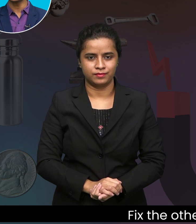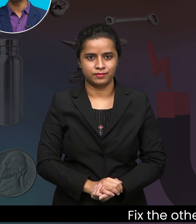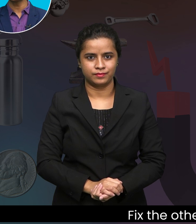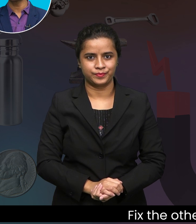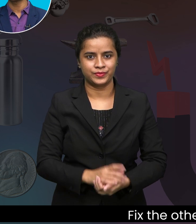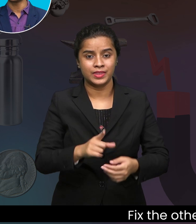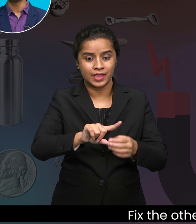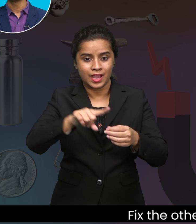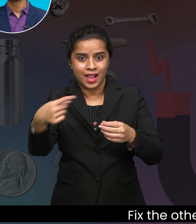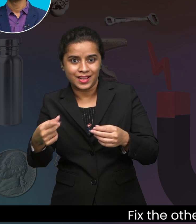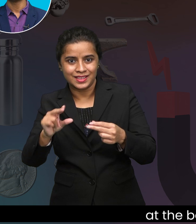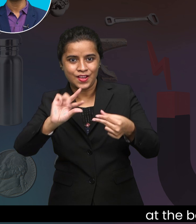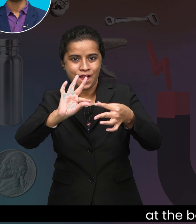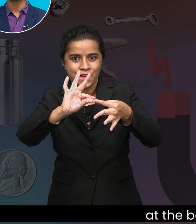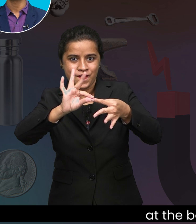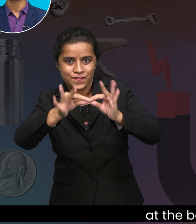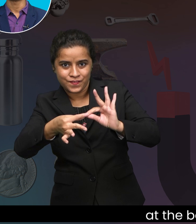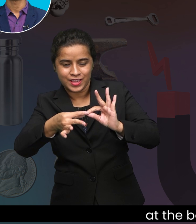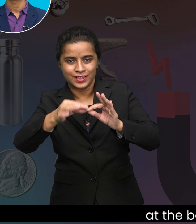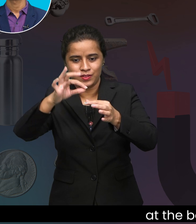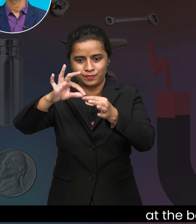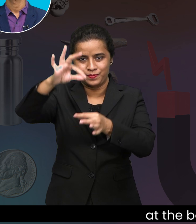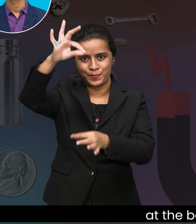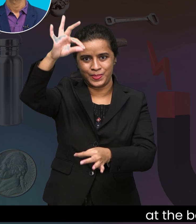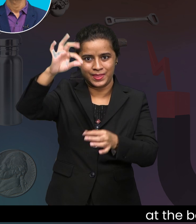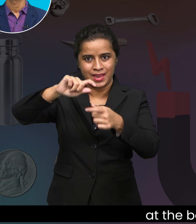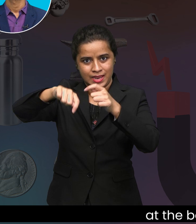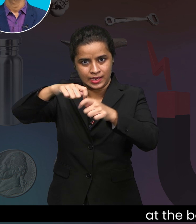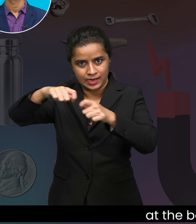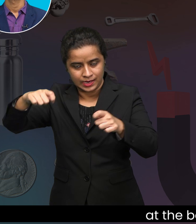Fix the other end of the thread at the base of the stand.